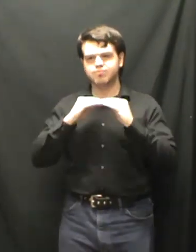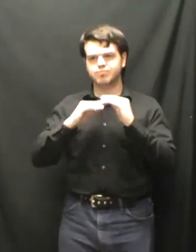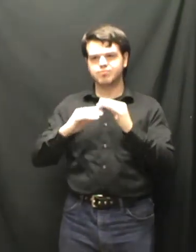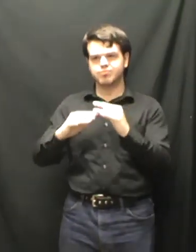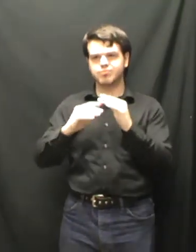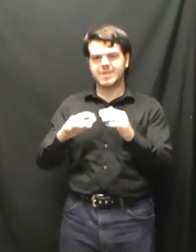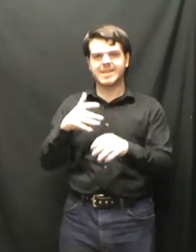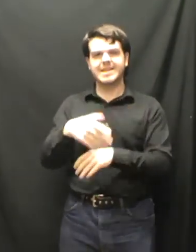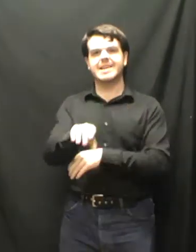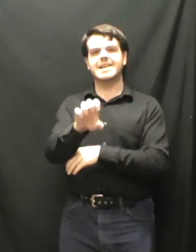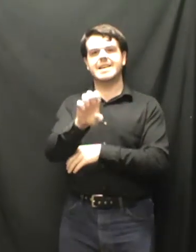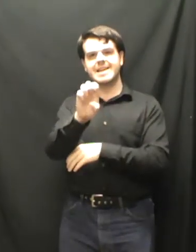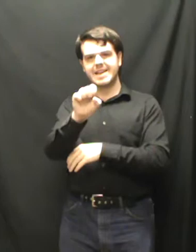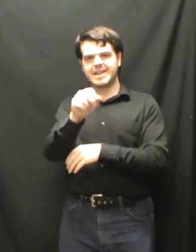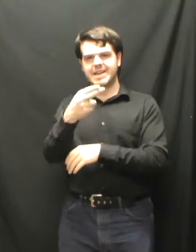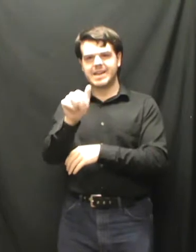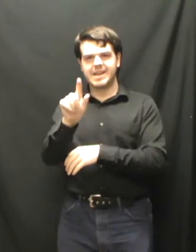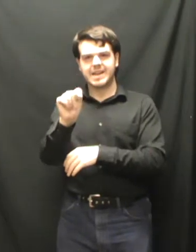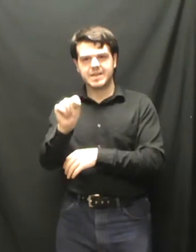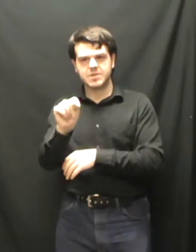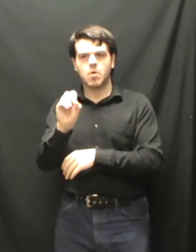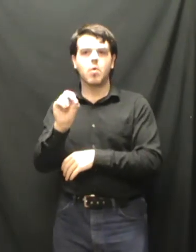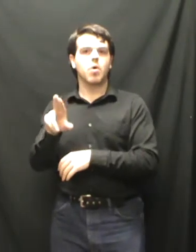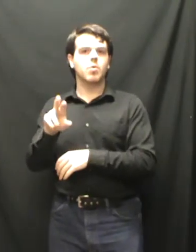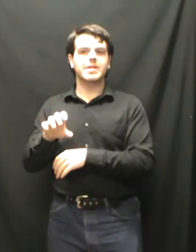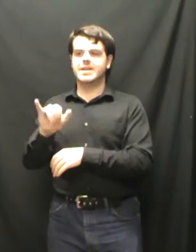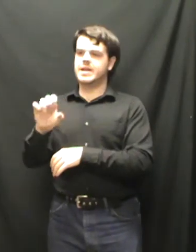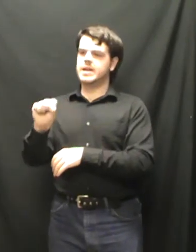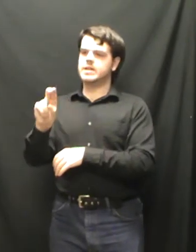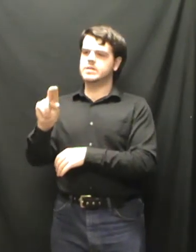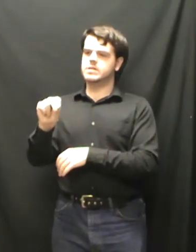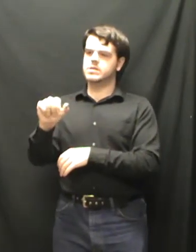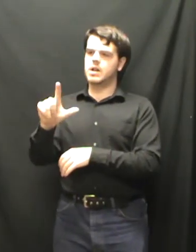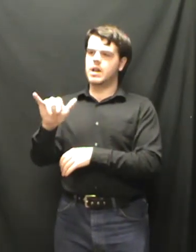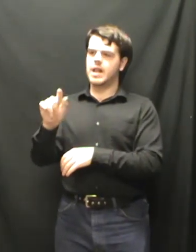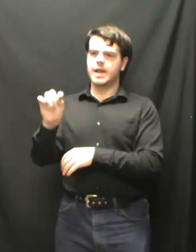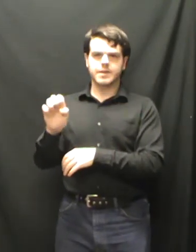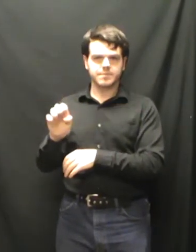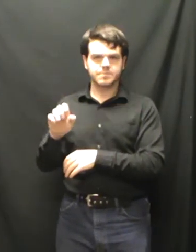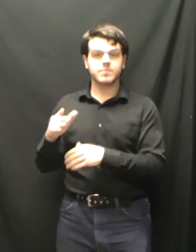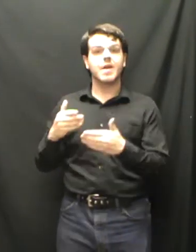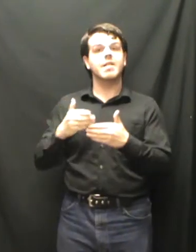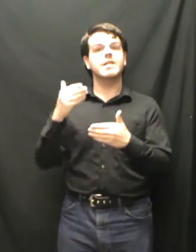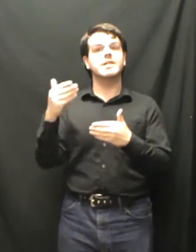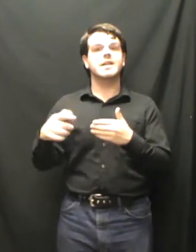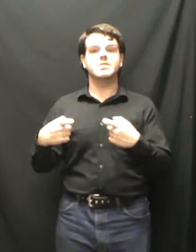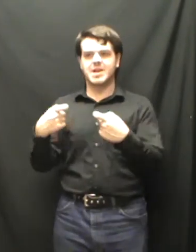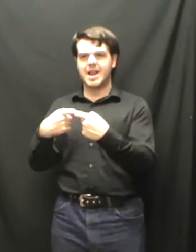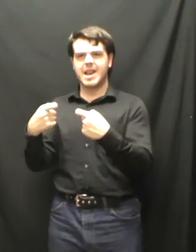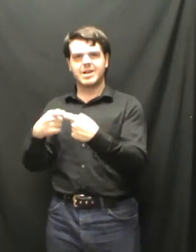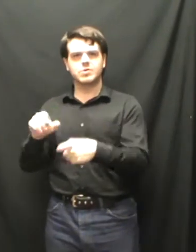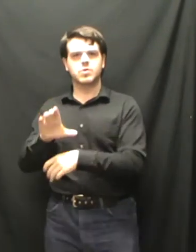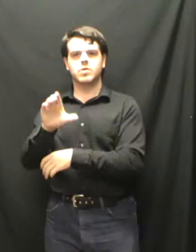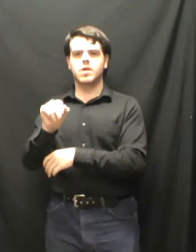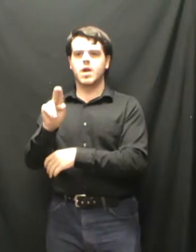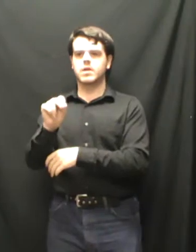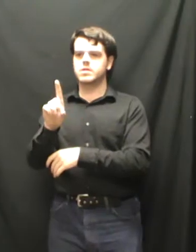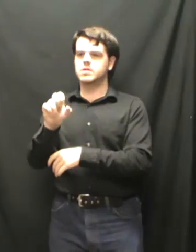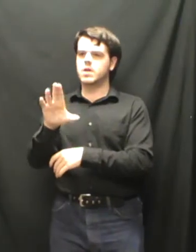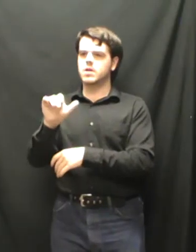next that I have on the list is electrical conductors. Things that conduct electricity and things that don't. And then we